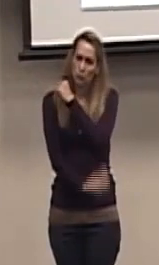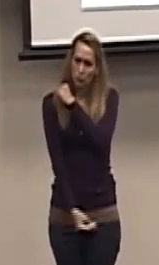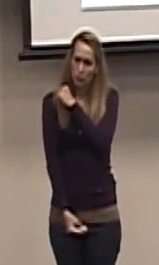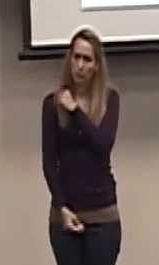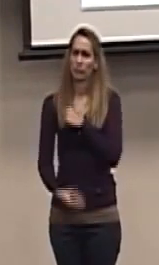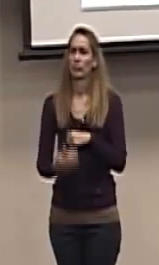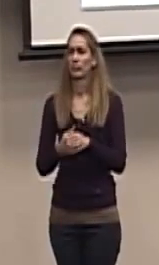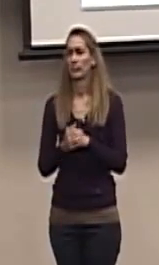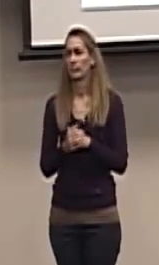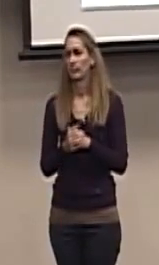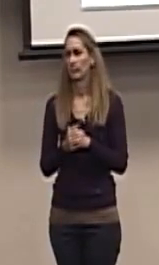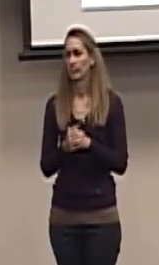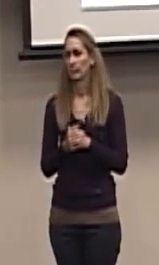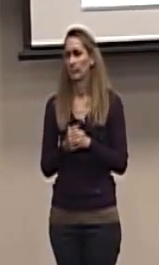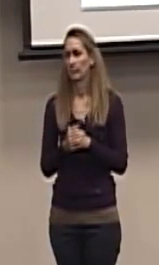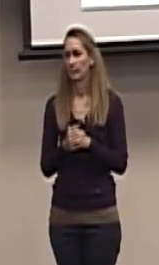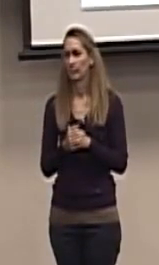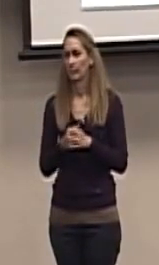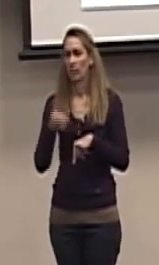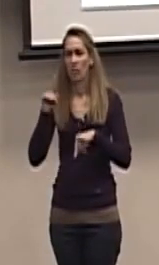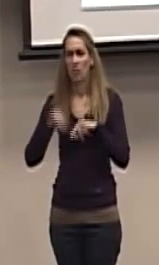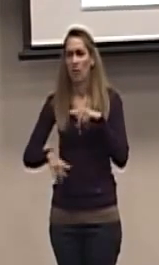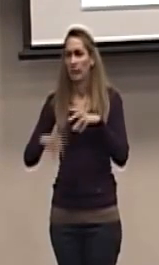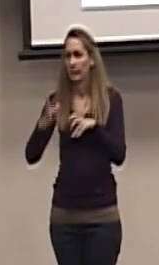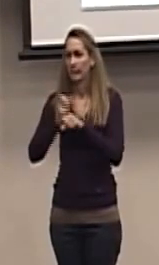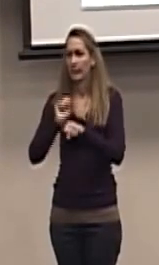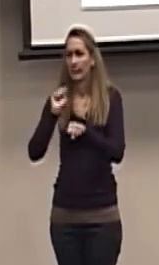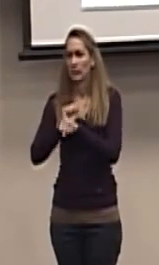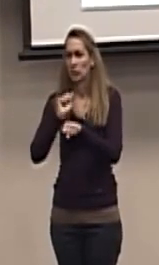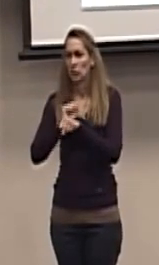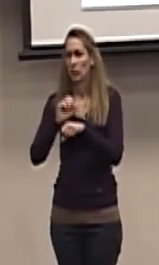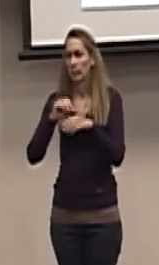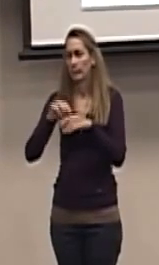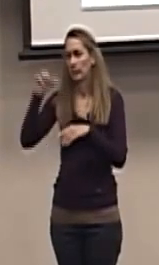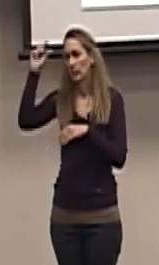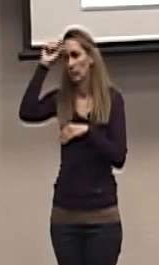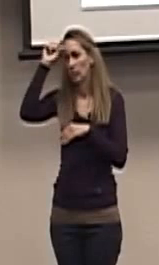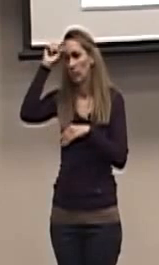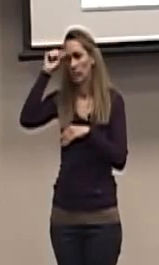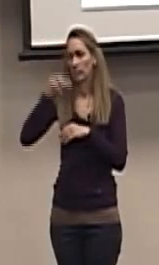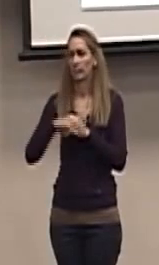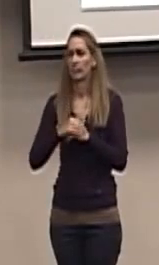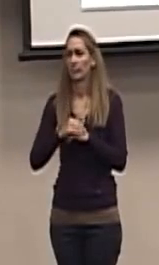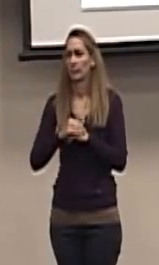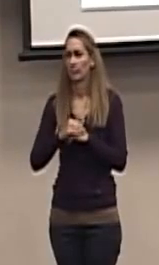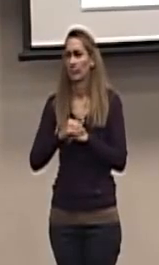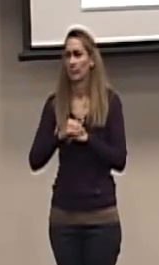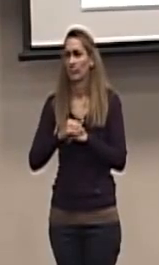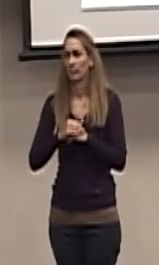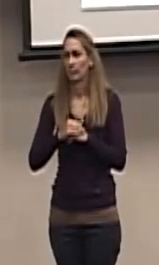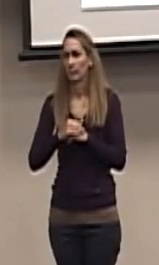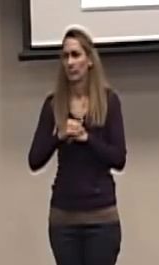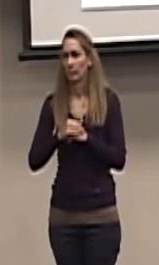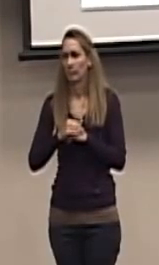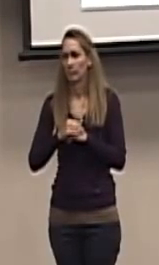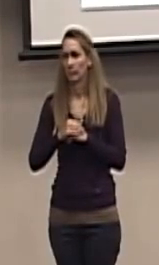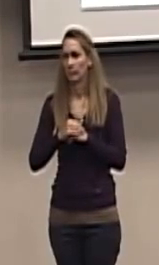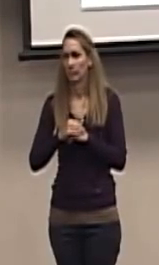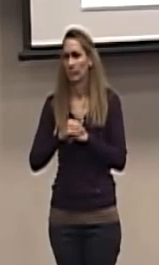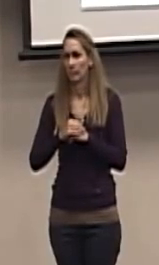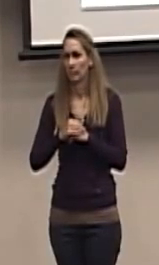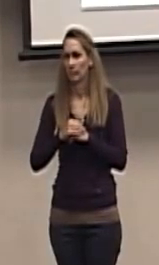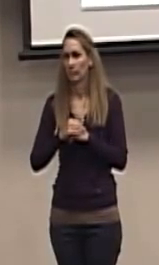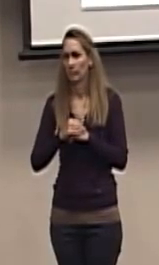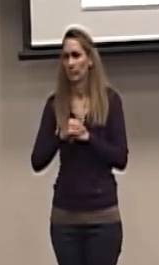Employment has been a challenge in Ghana for years now. The government, through IMF conditionalities, is